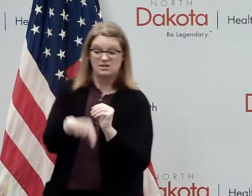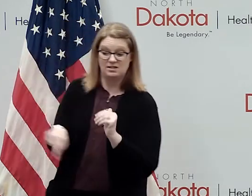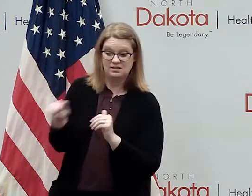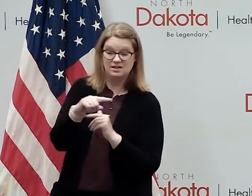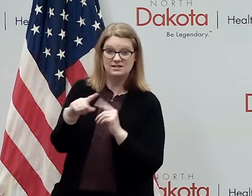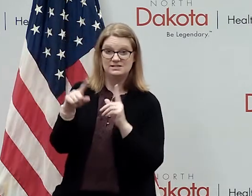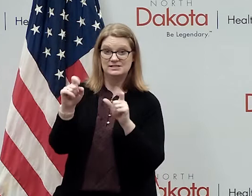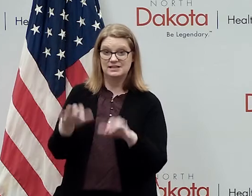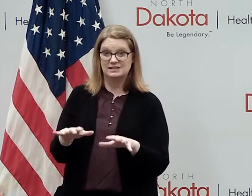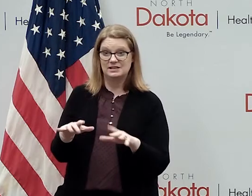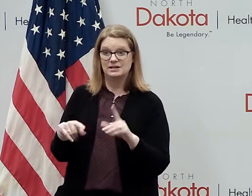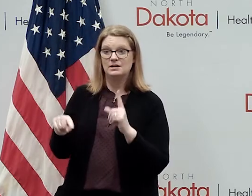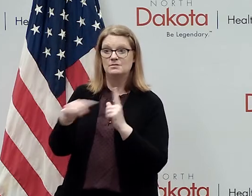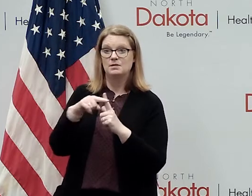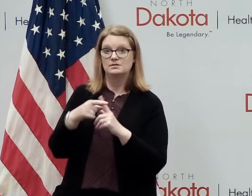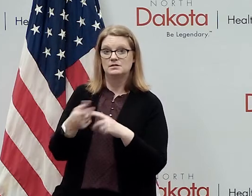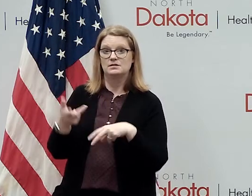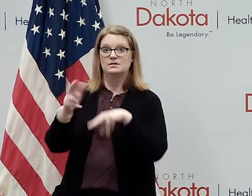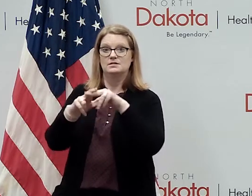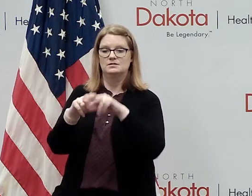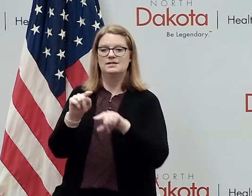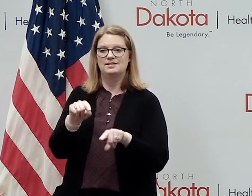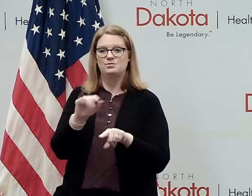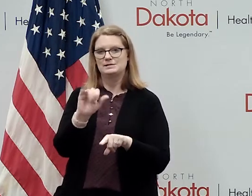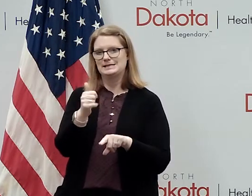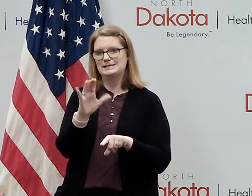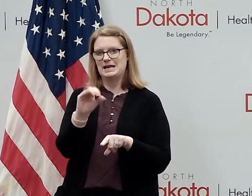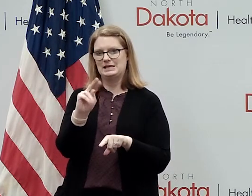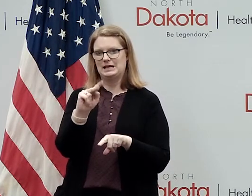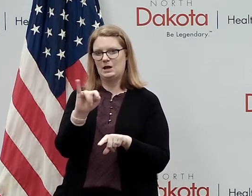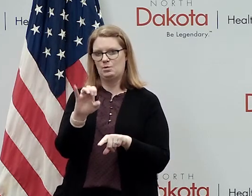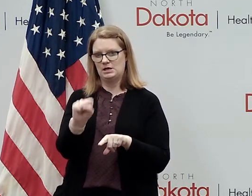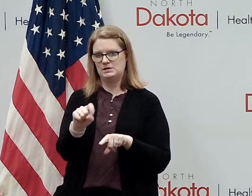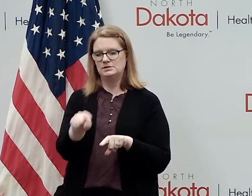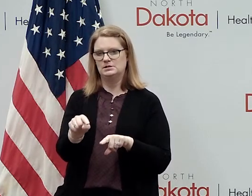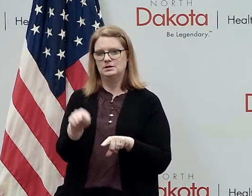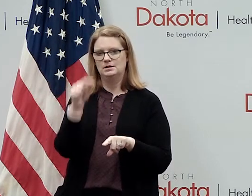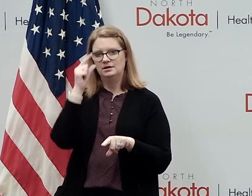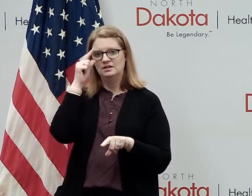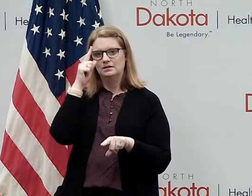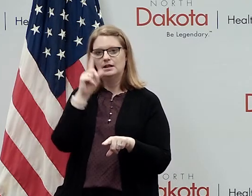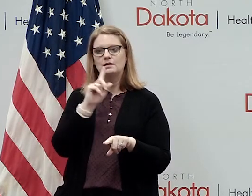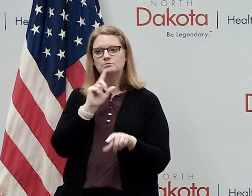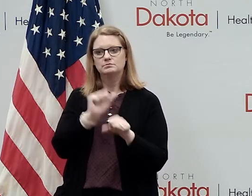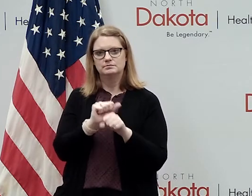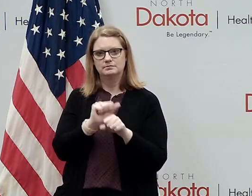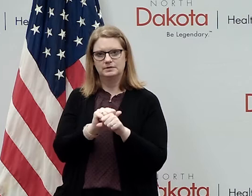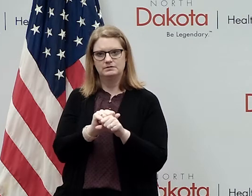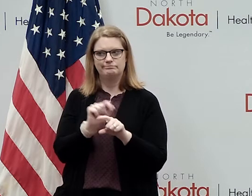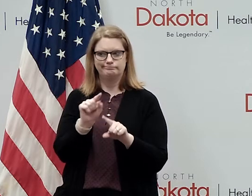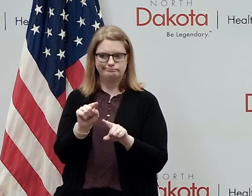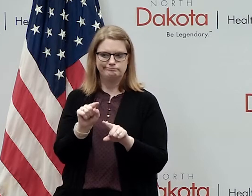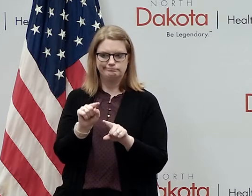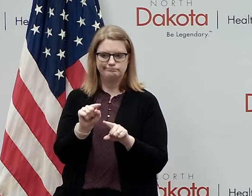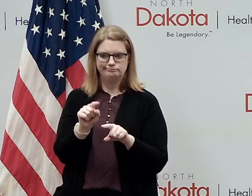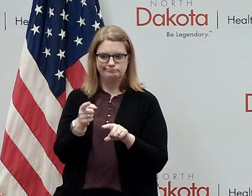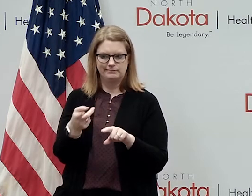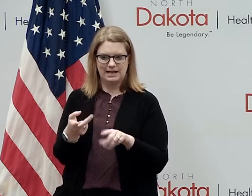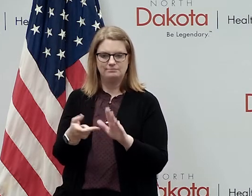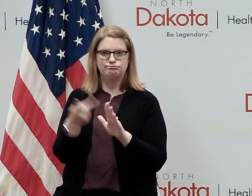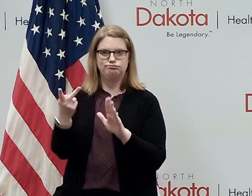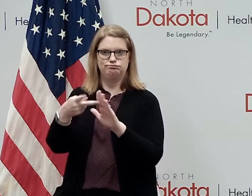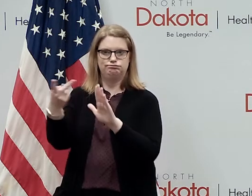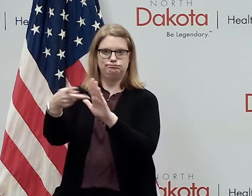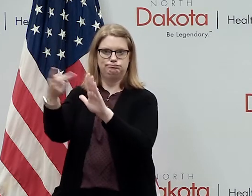the positivity rate was going up, and that was the 10 counties I mentioned earlier where there is an actual exponential growth